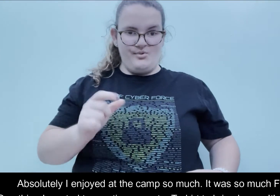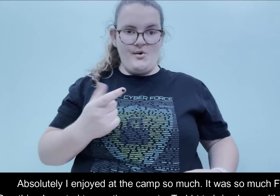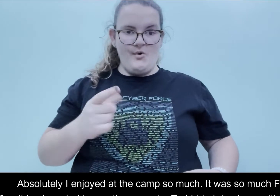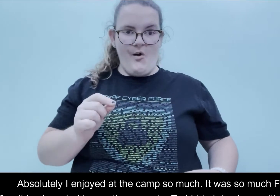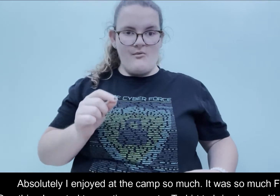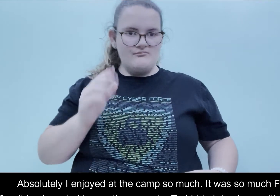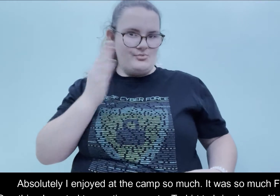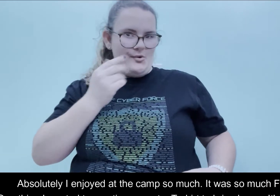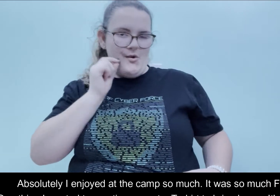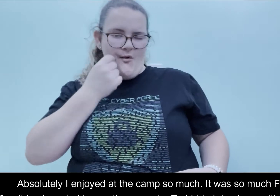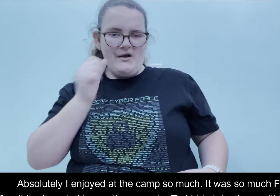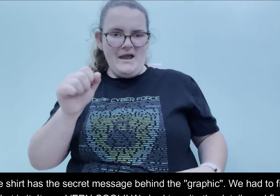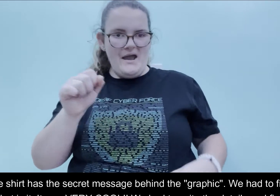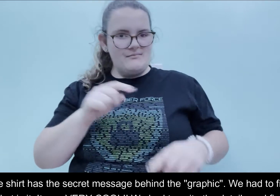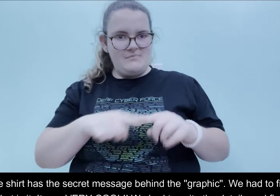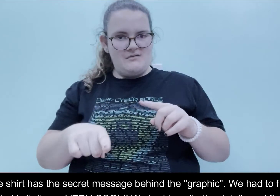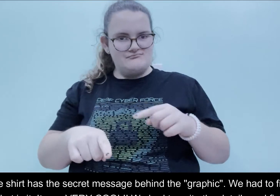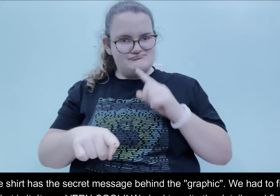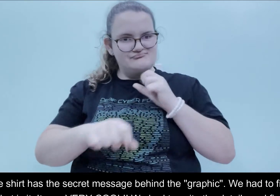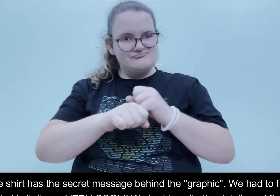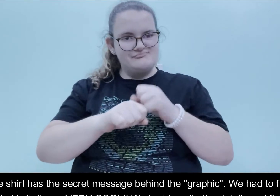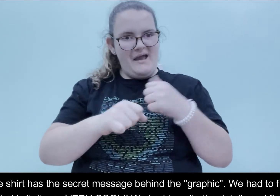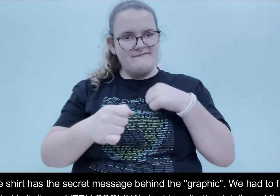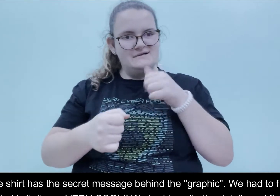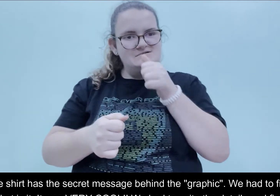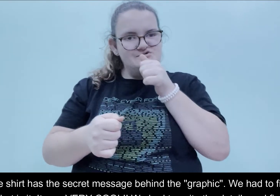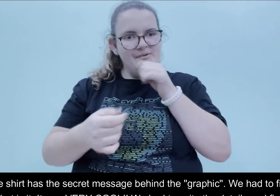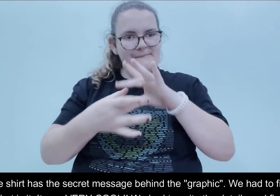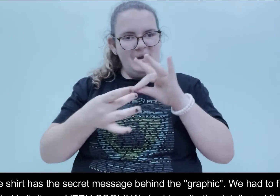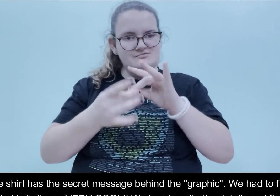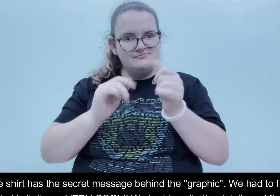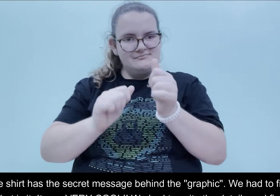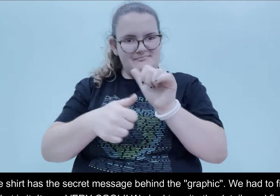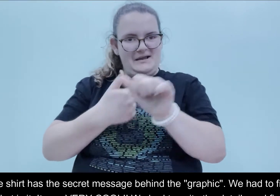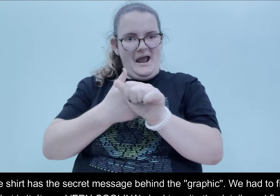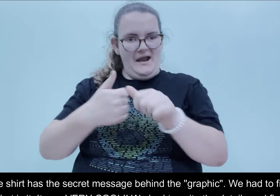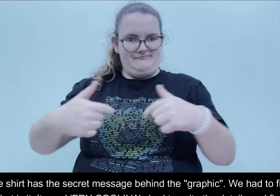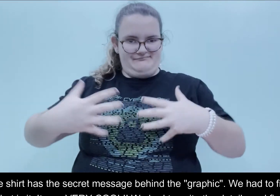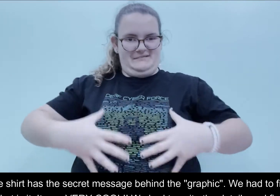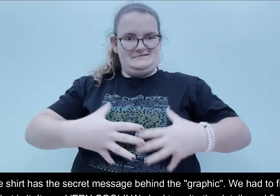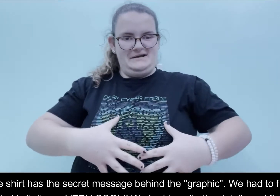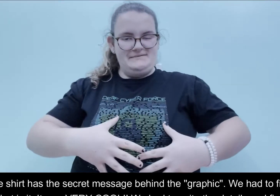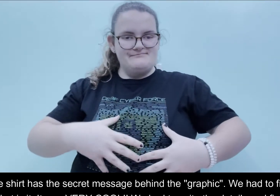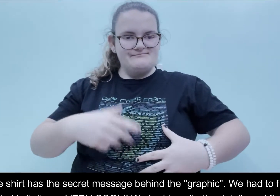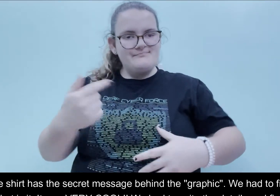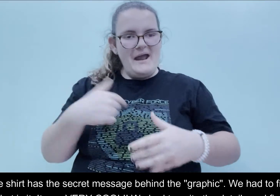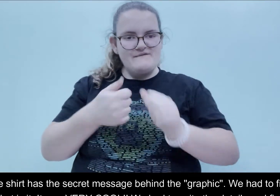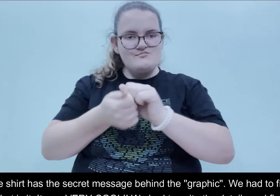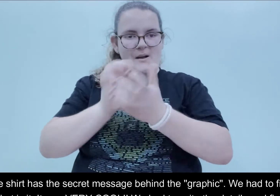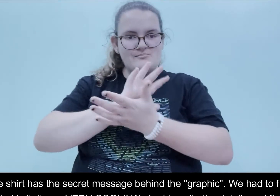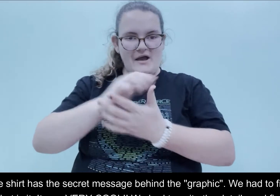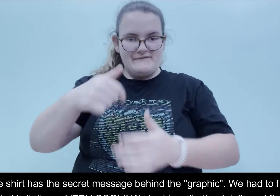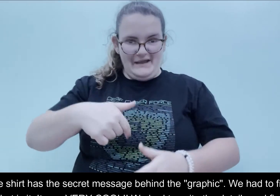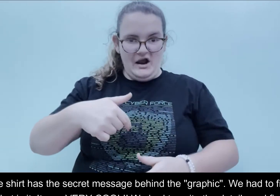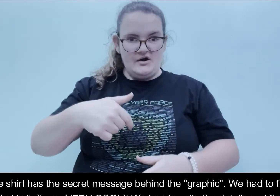one more thing that I want to mention. The logo's pretty cool, but it actually has like a